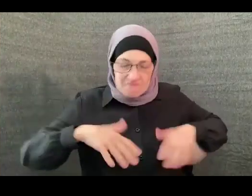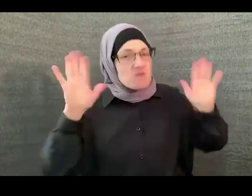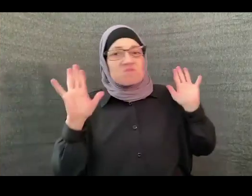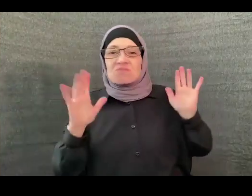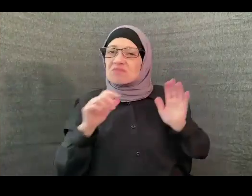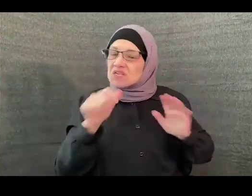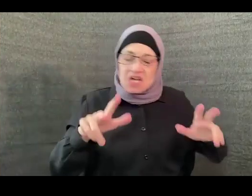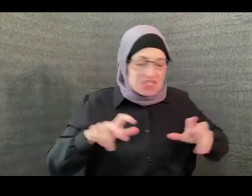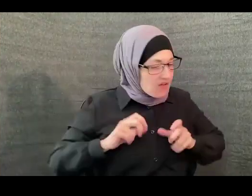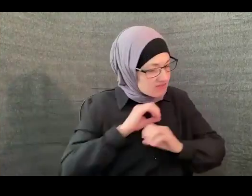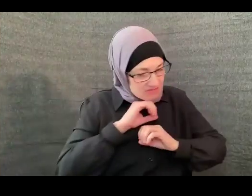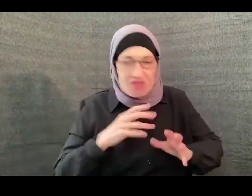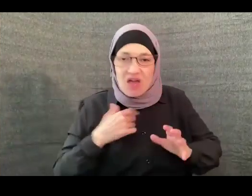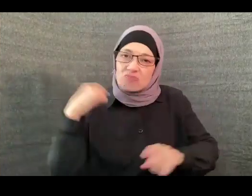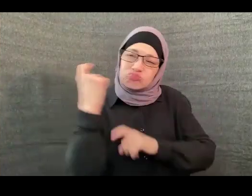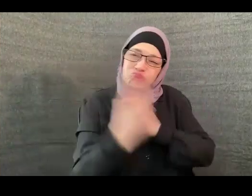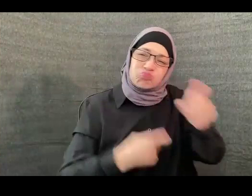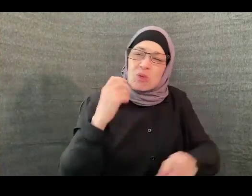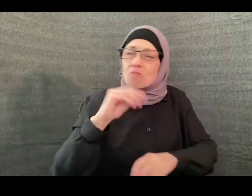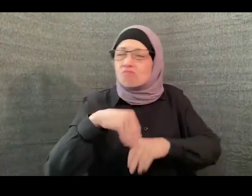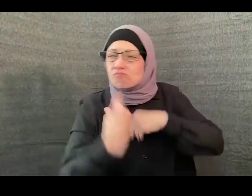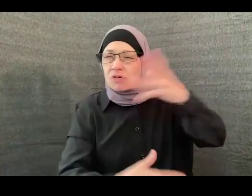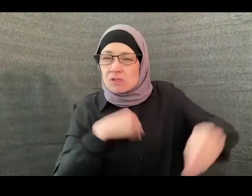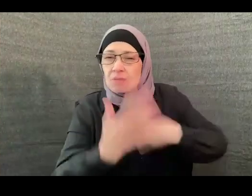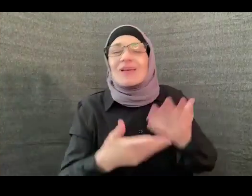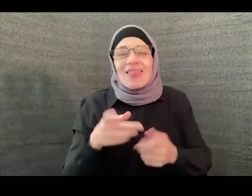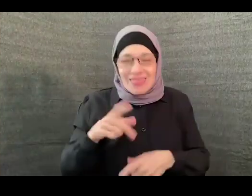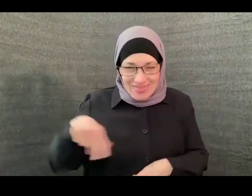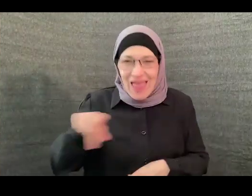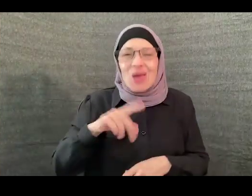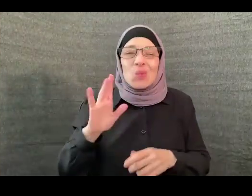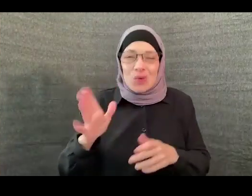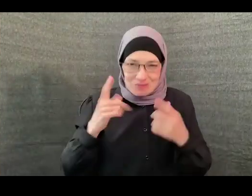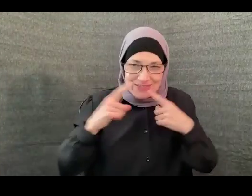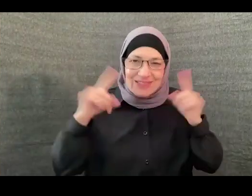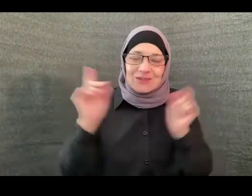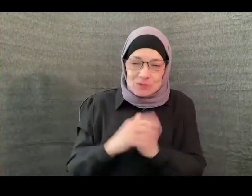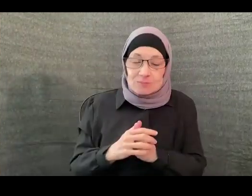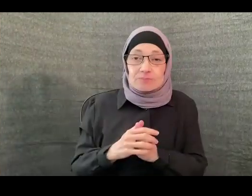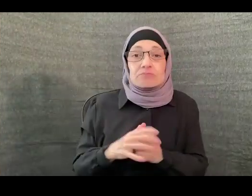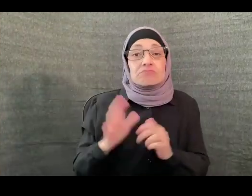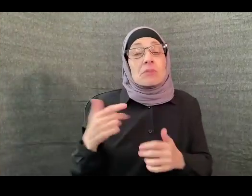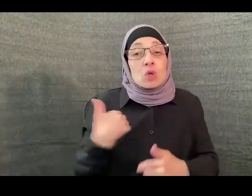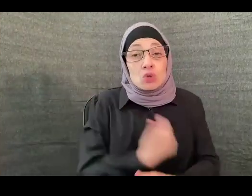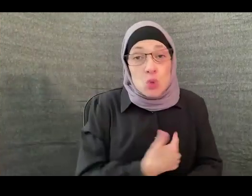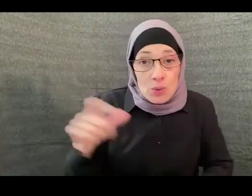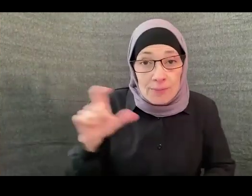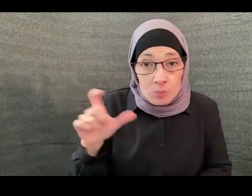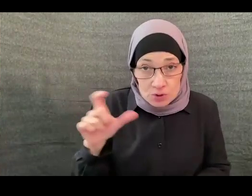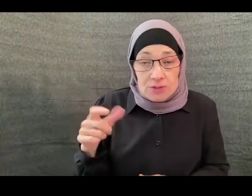say we Muslims living in the West, we get migrants from the Muslim world all the